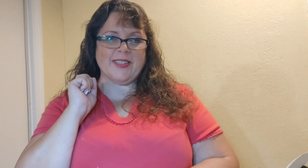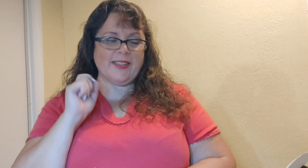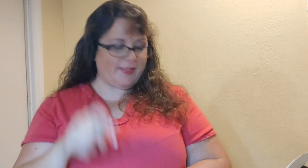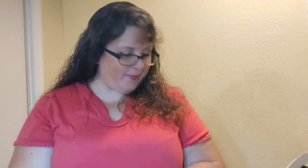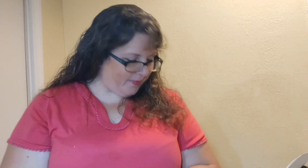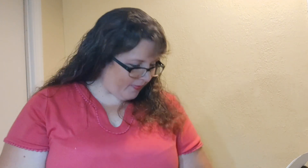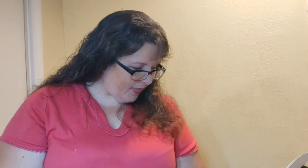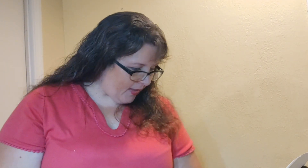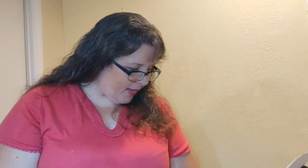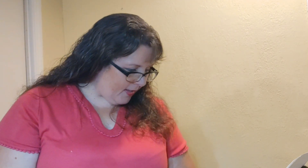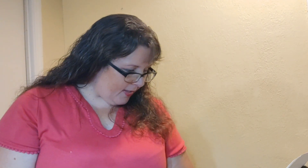lipstick.